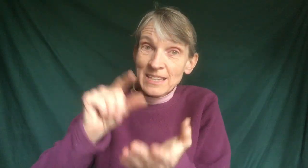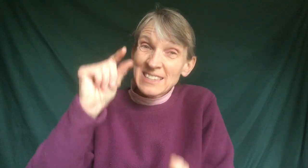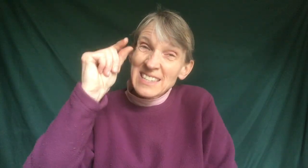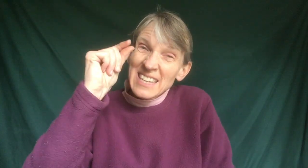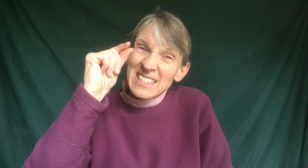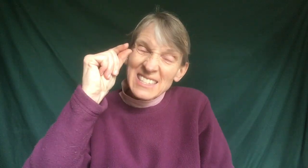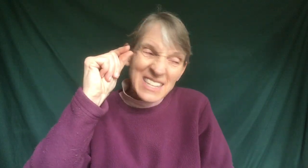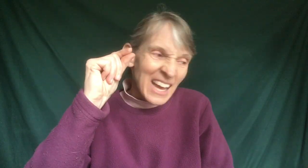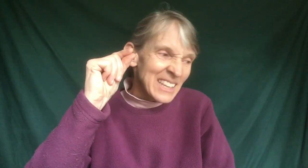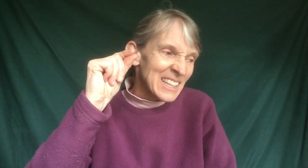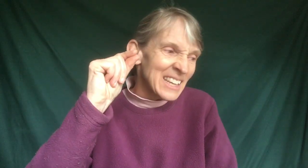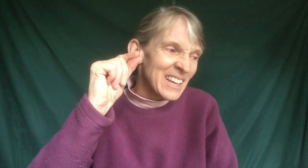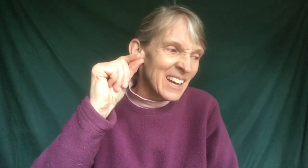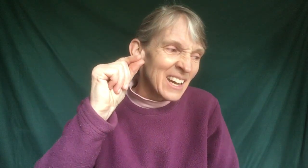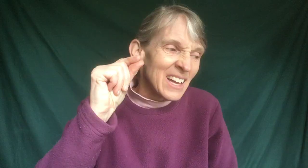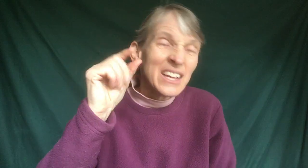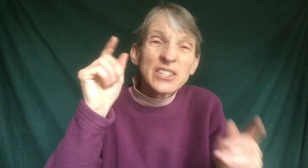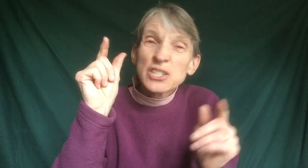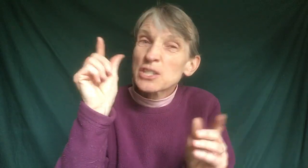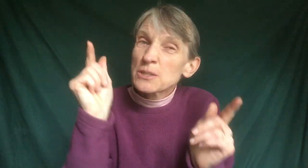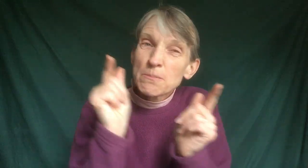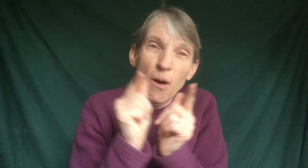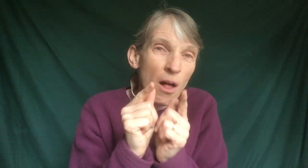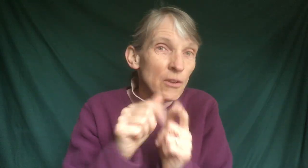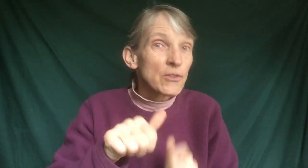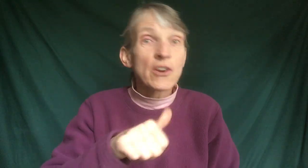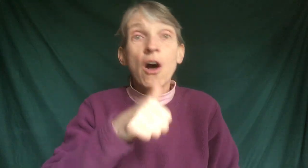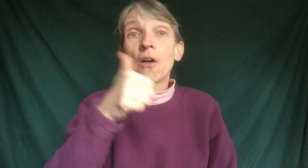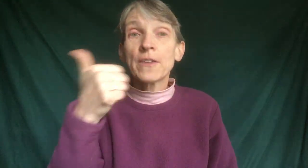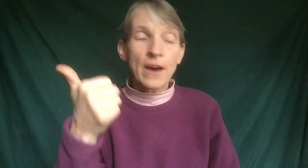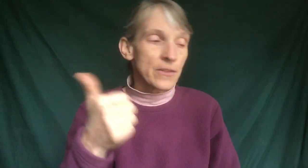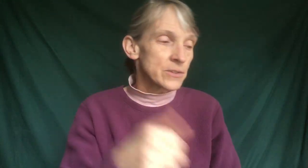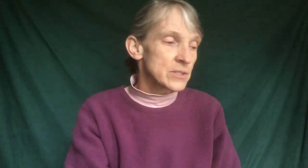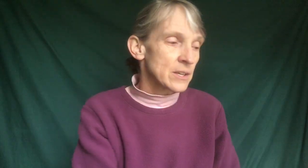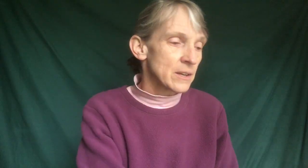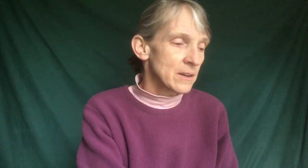seeds is tiny, smaller than all the others.